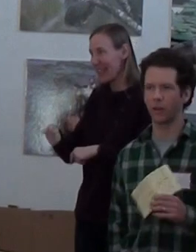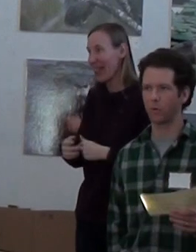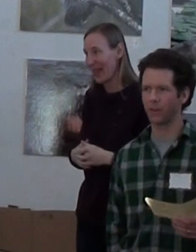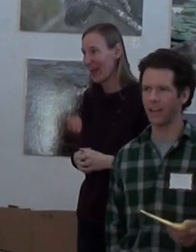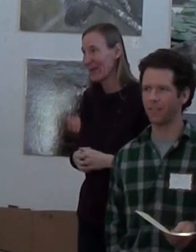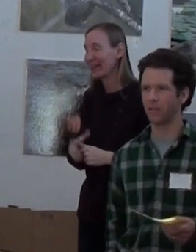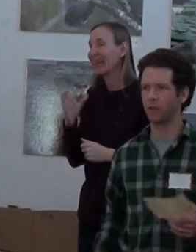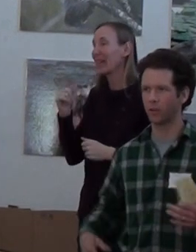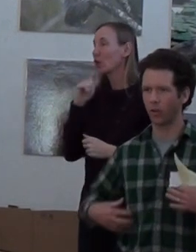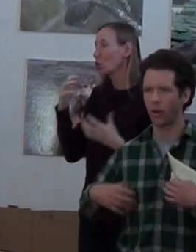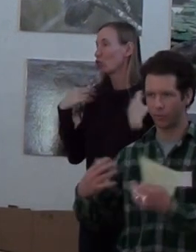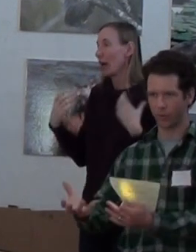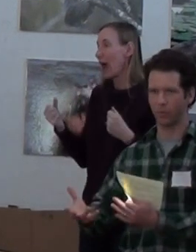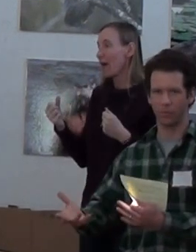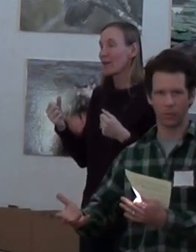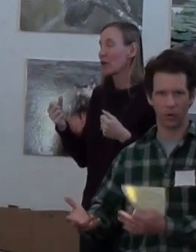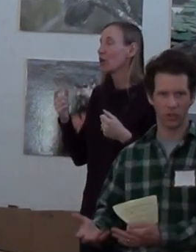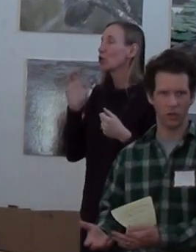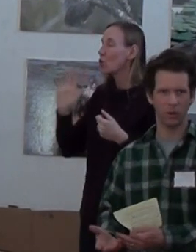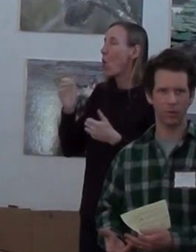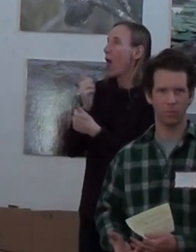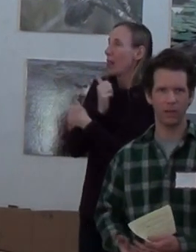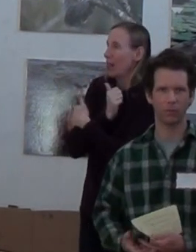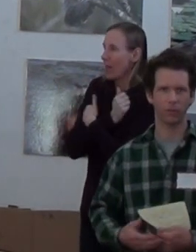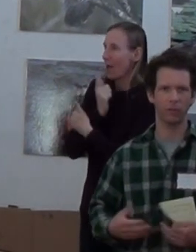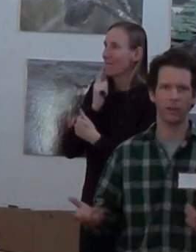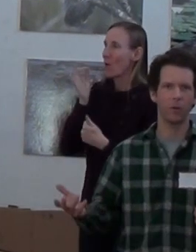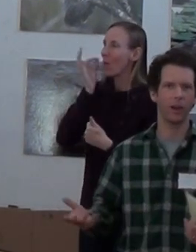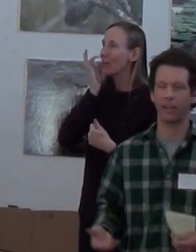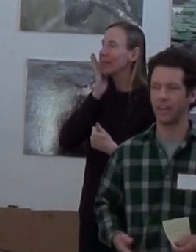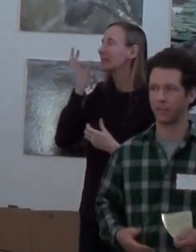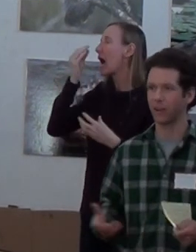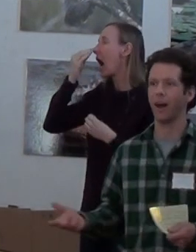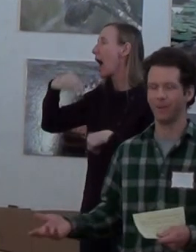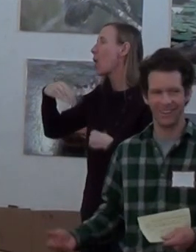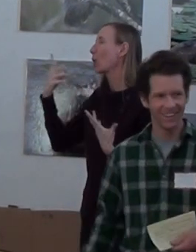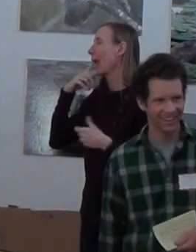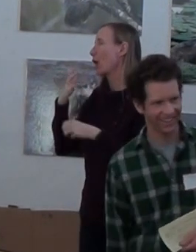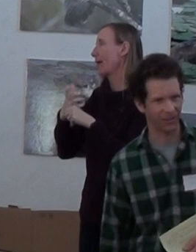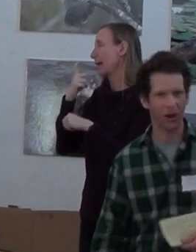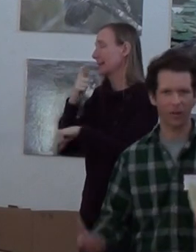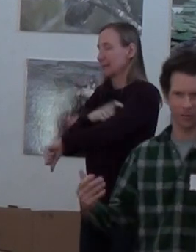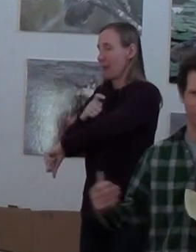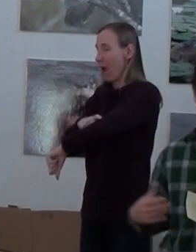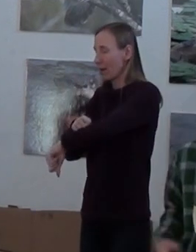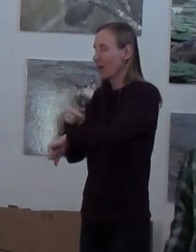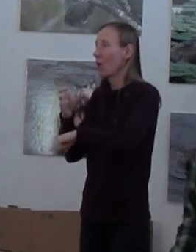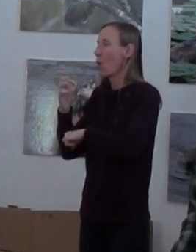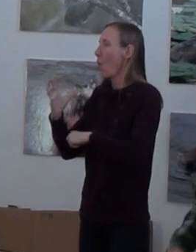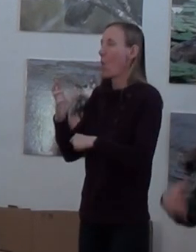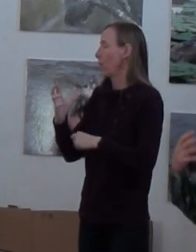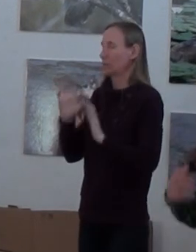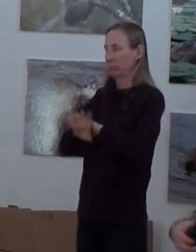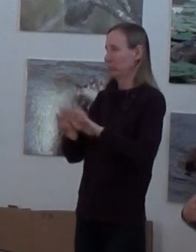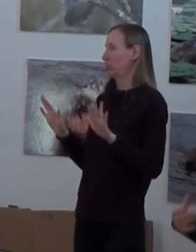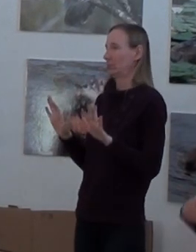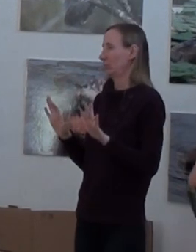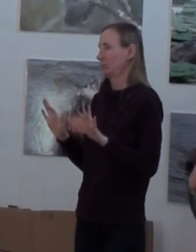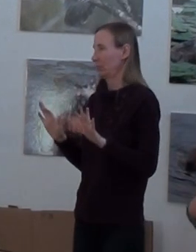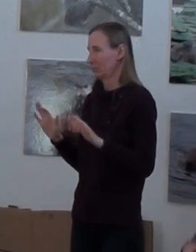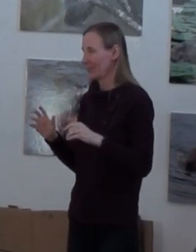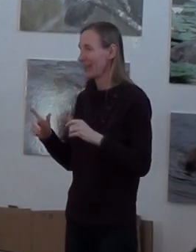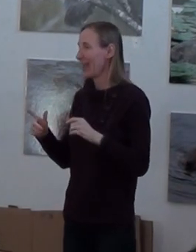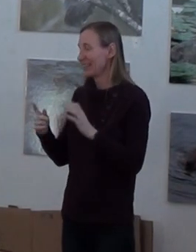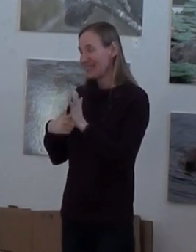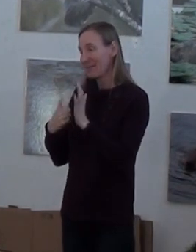you either get over that, your love for what you're doing with the bees will say, well, you know what, I can't stop. Regardless of, you know, being suited up and getting